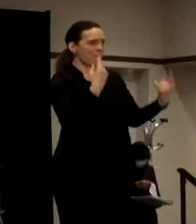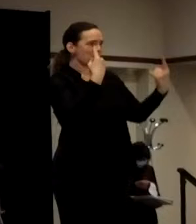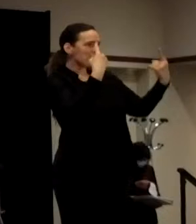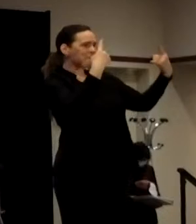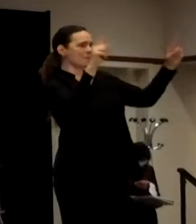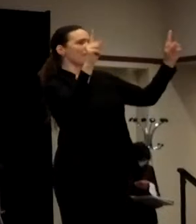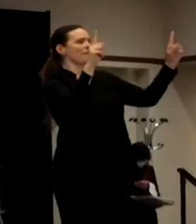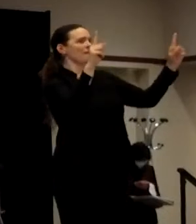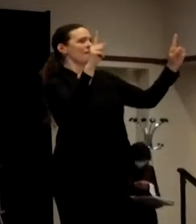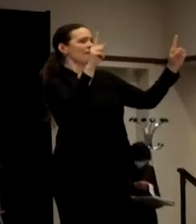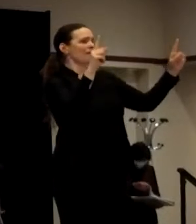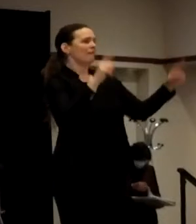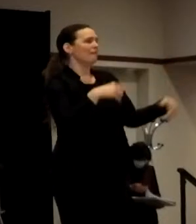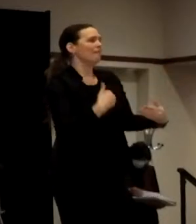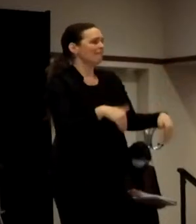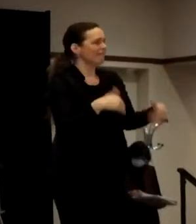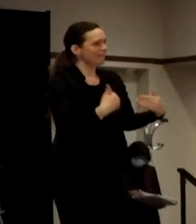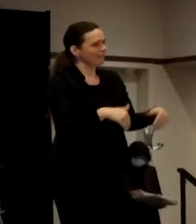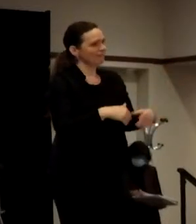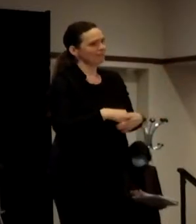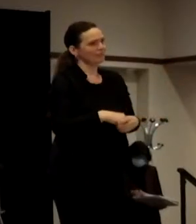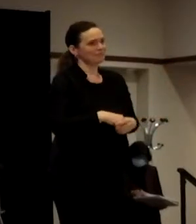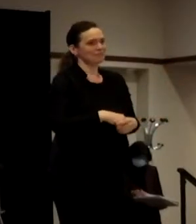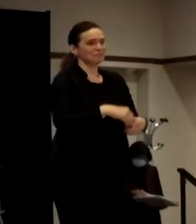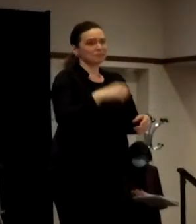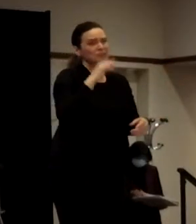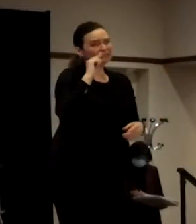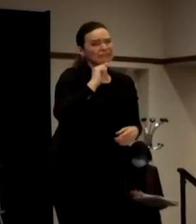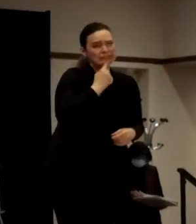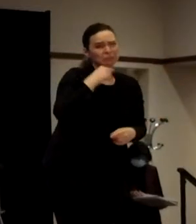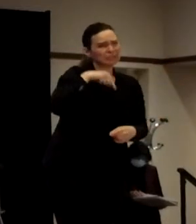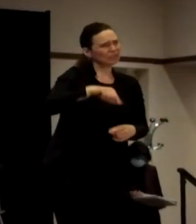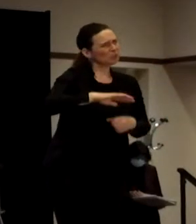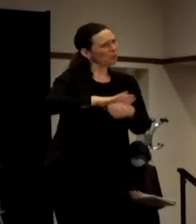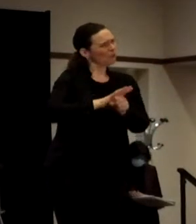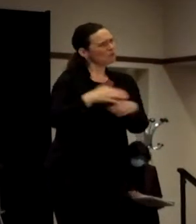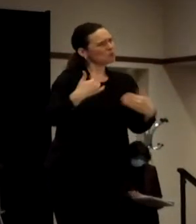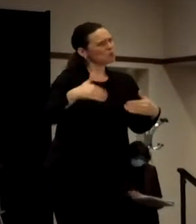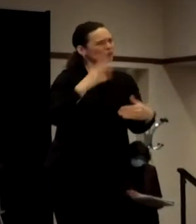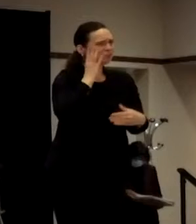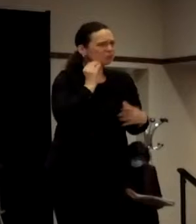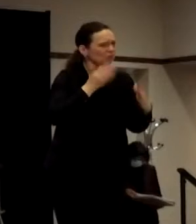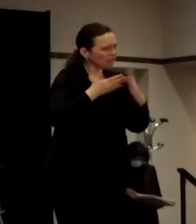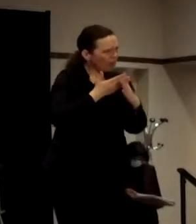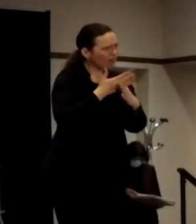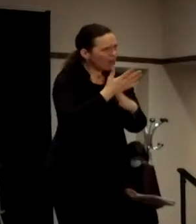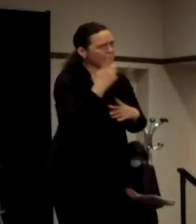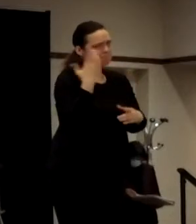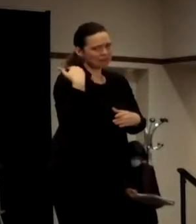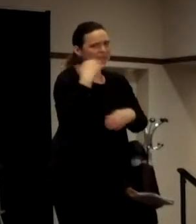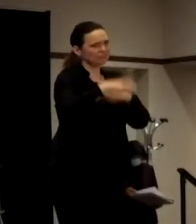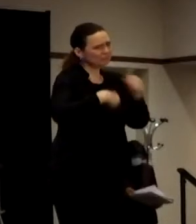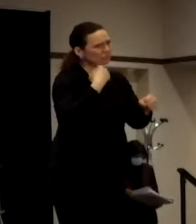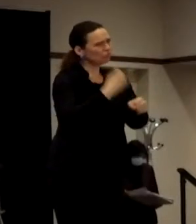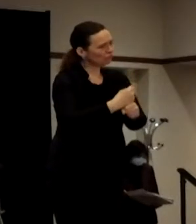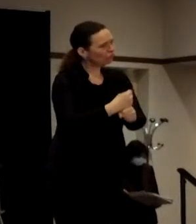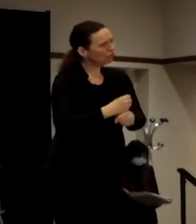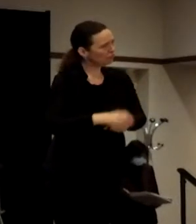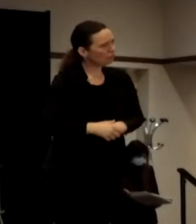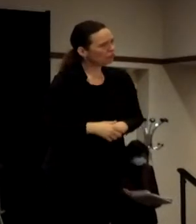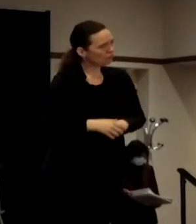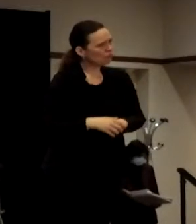health is been a serious challenge for everybody. So getting back